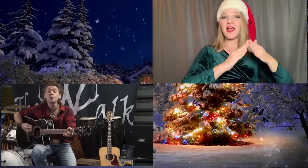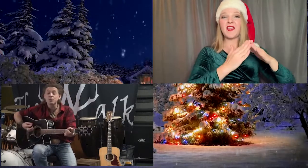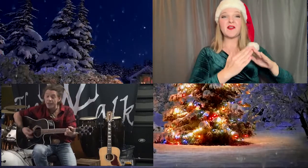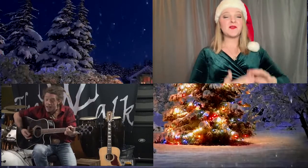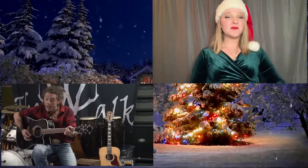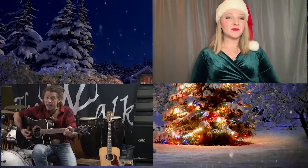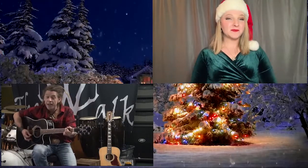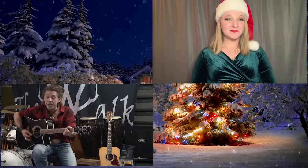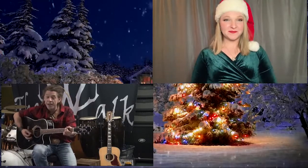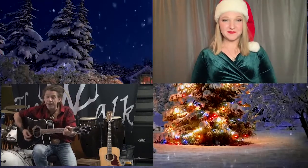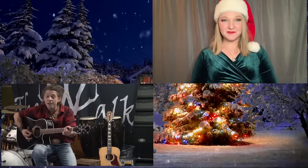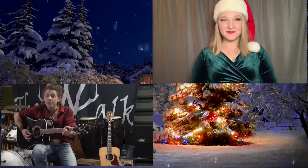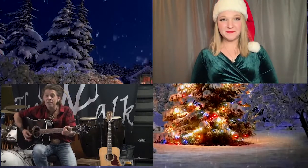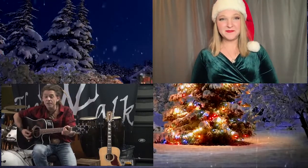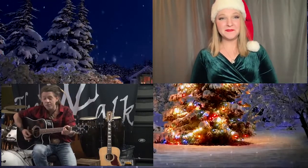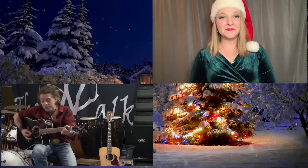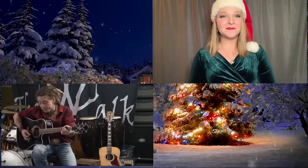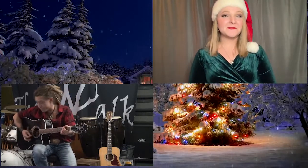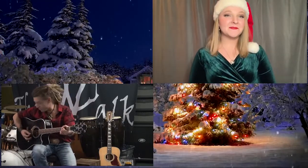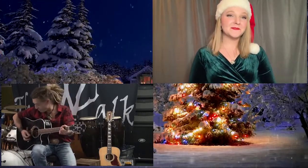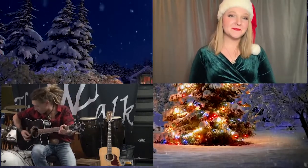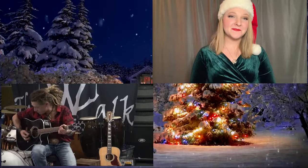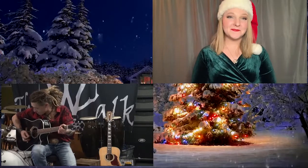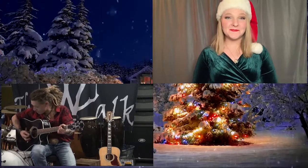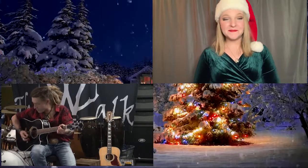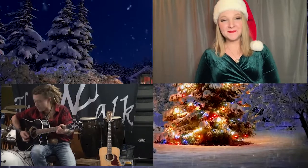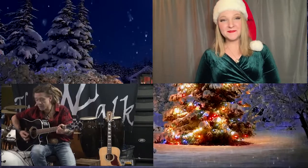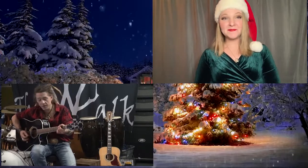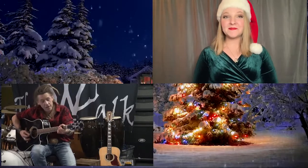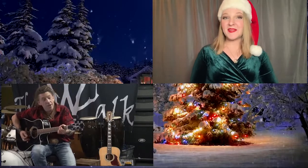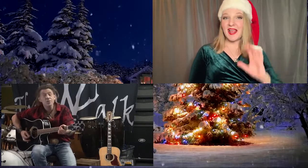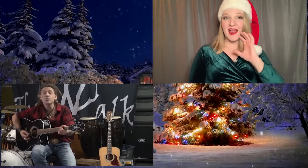to town.